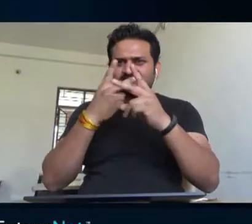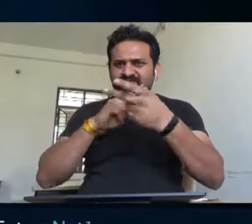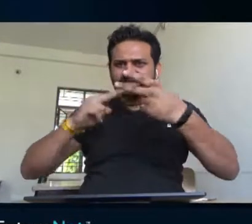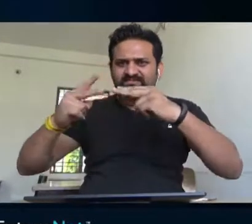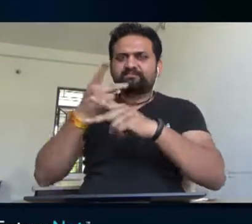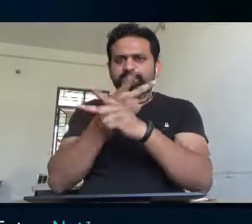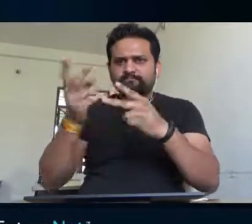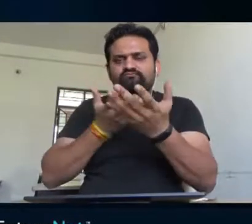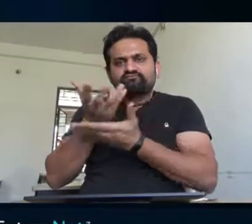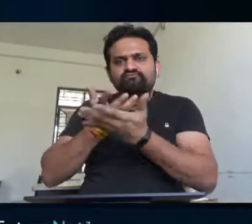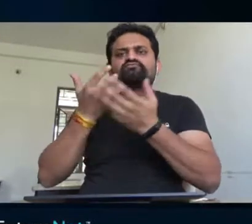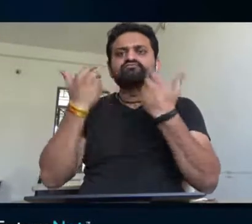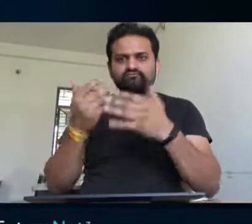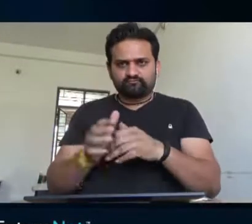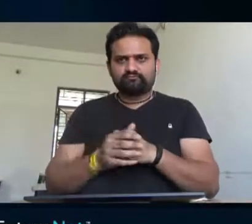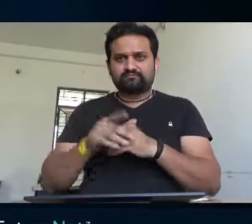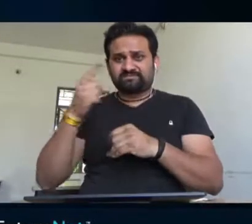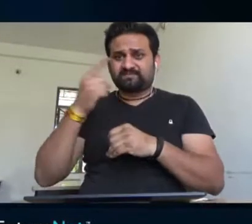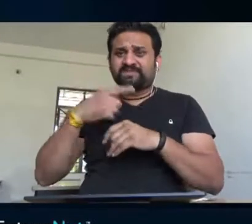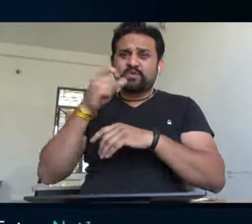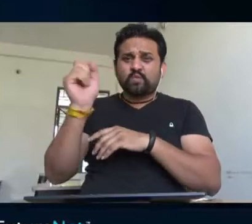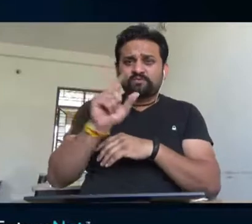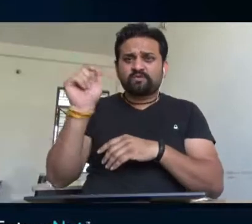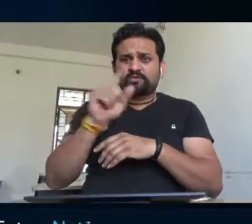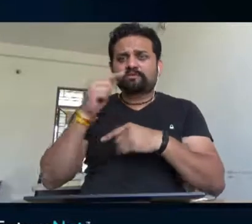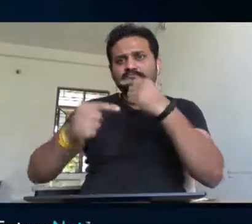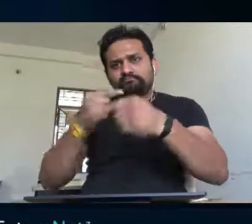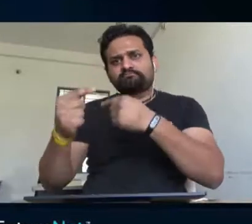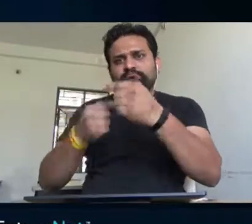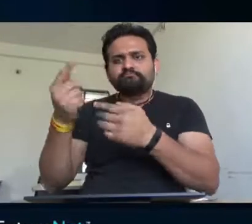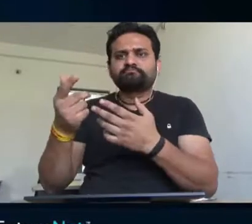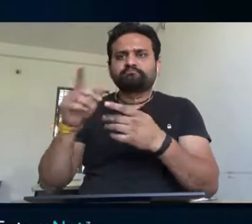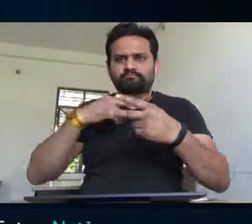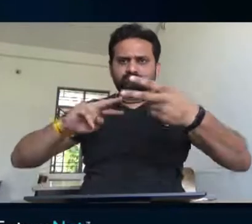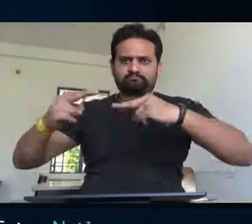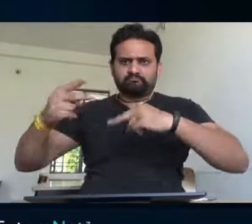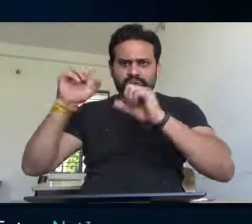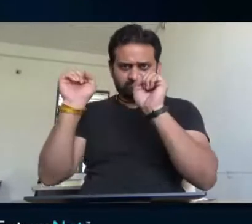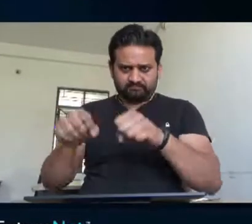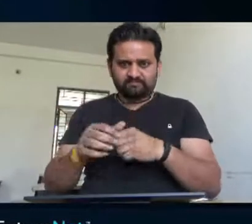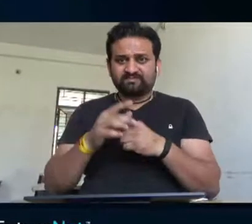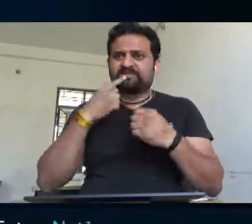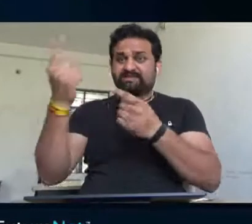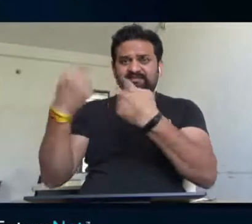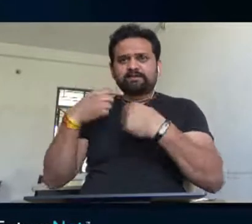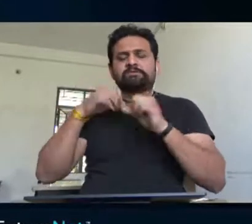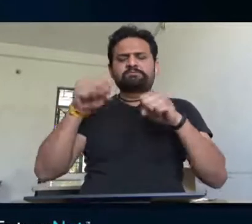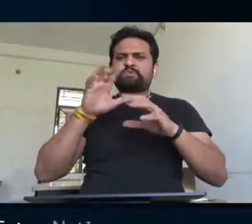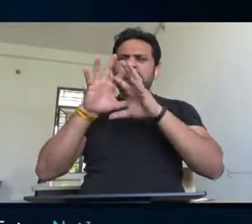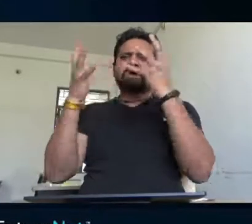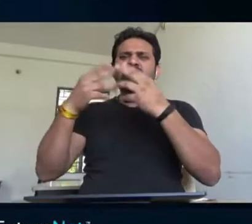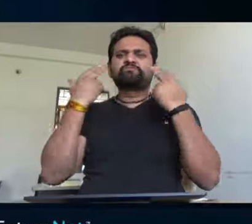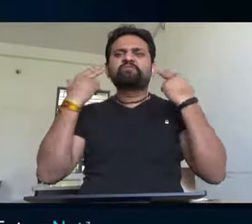the coin regular, it needs a couple of months that you come on the exchangers. But now he say we are the world